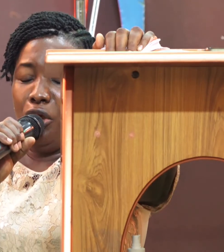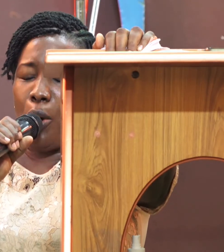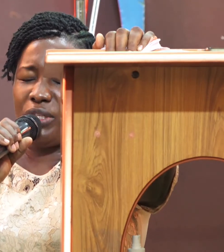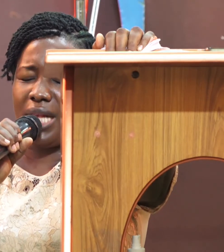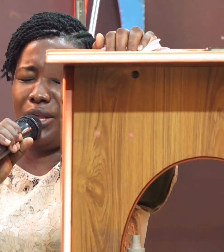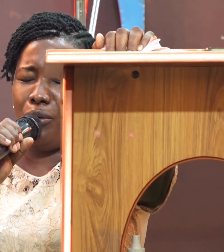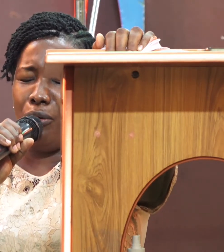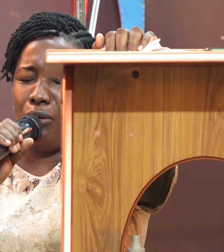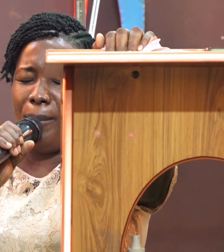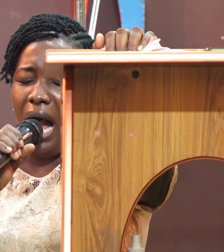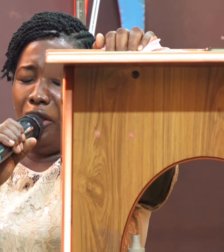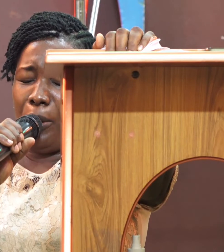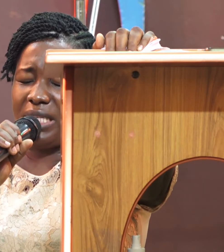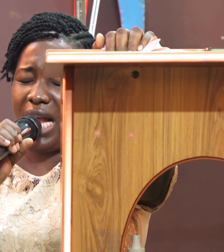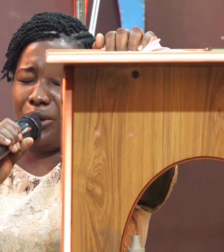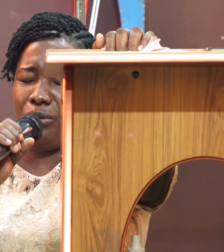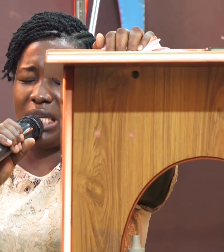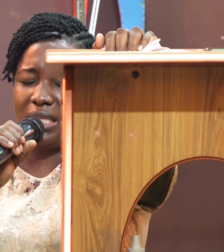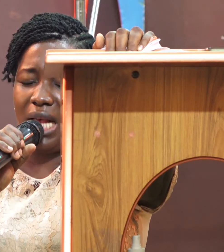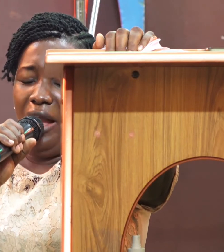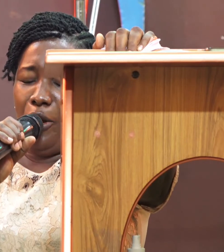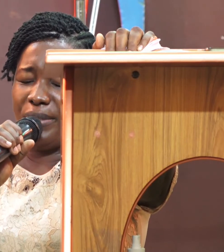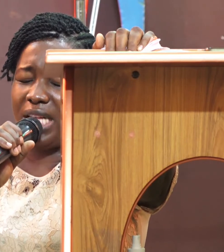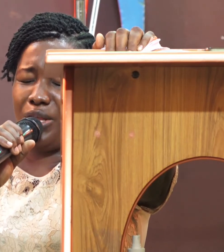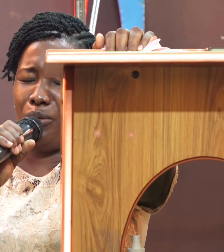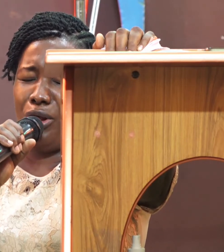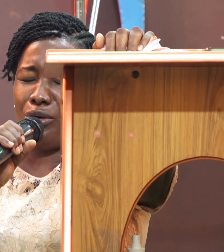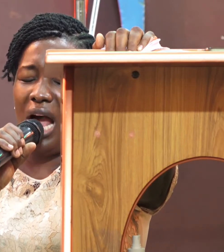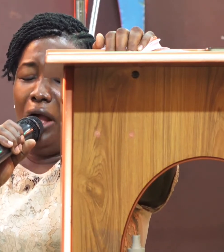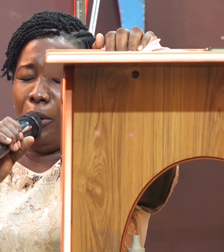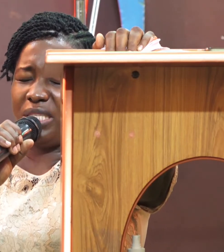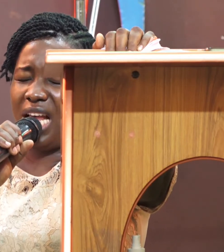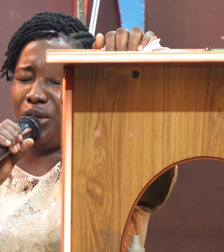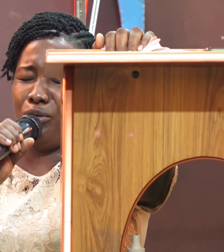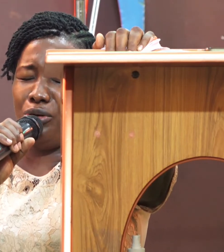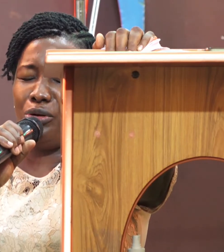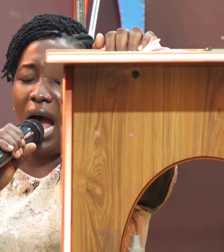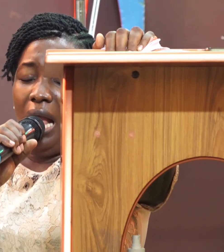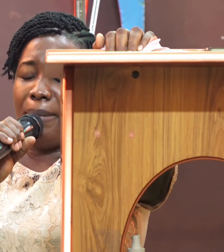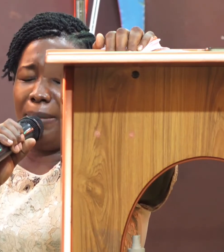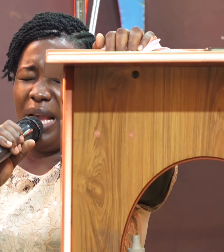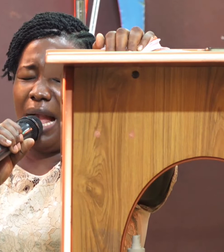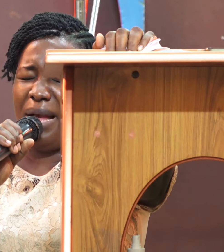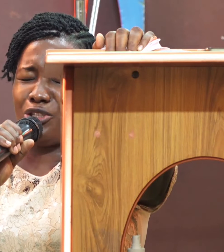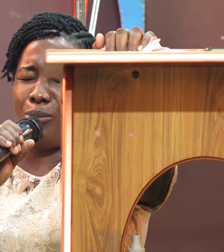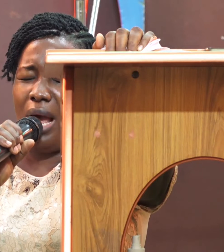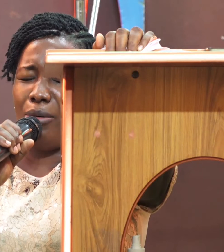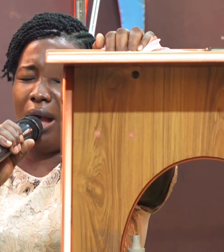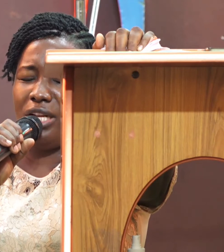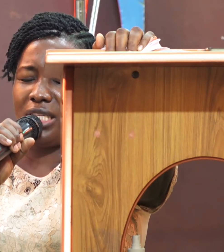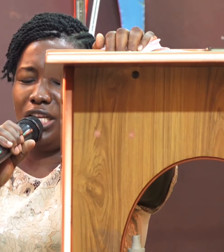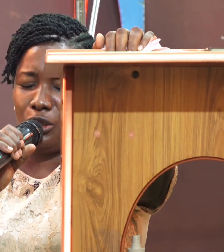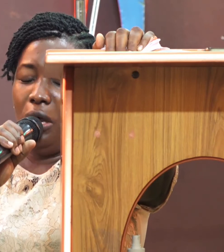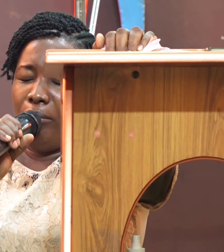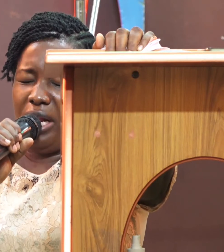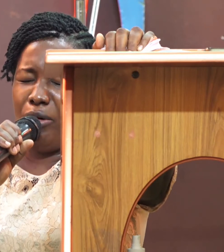ebirungi omusayi ogukuuma omusayi ogutaasa omusayi ogulokola omusayi ogununula bayibe egamba nti obulamu bwa